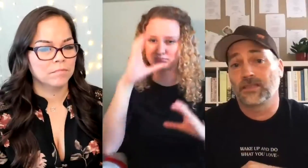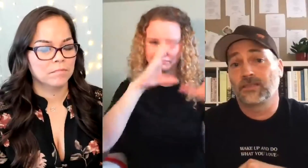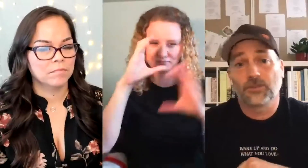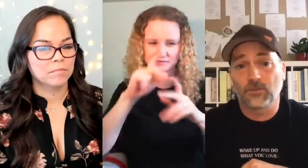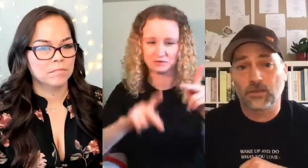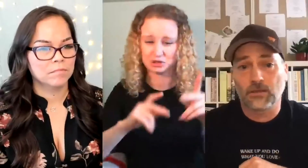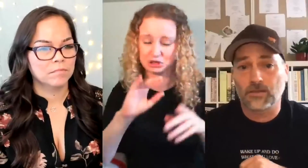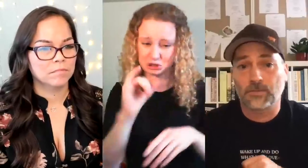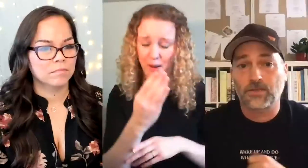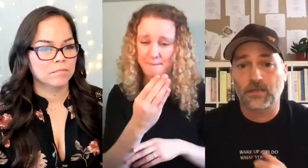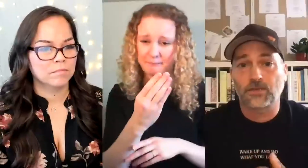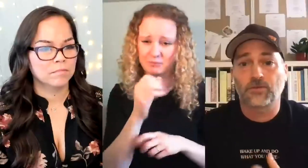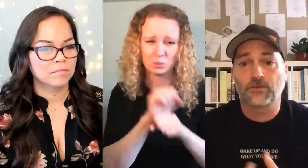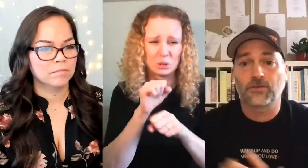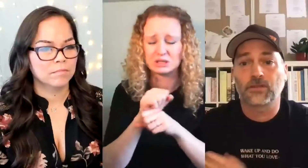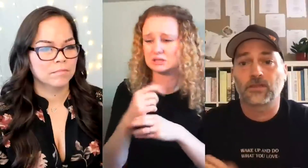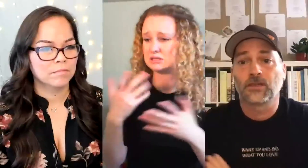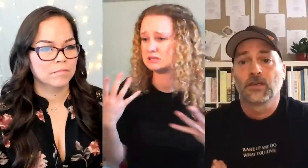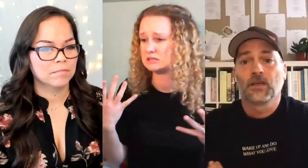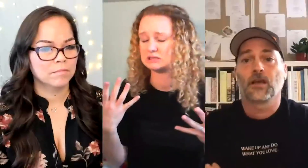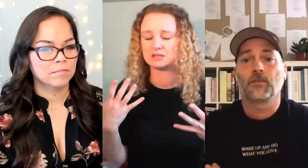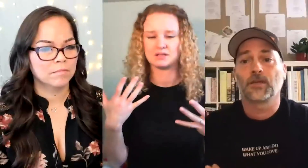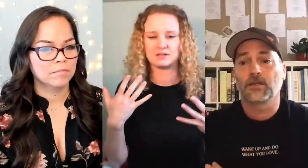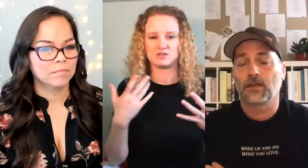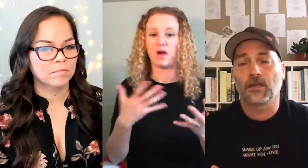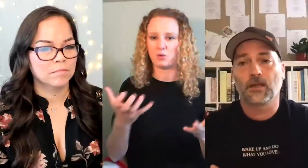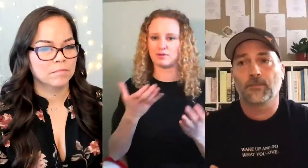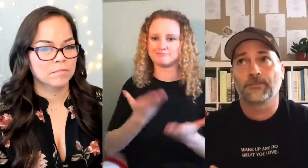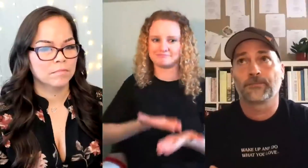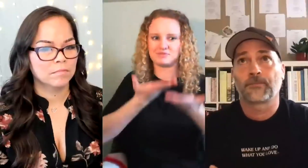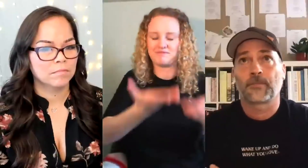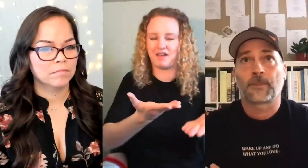we did do, especially at the university. I mean,